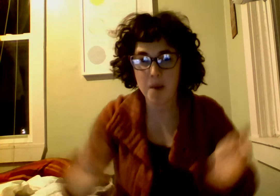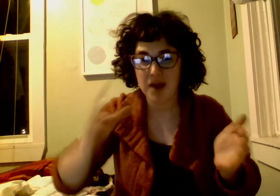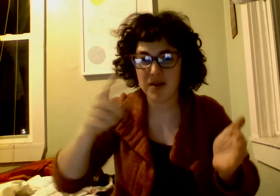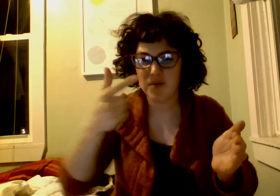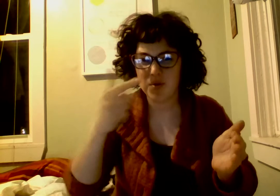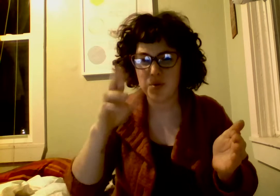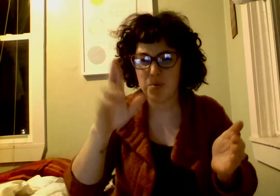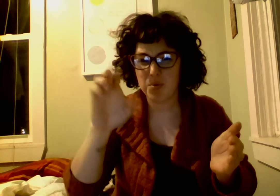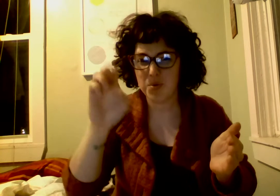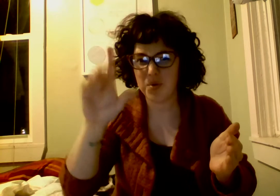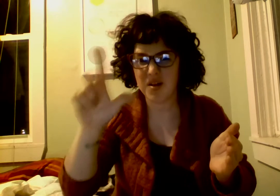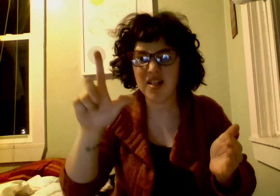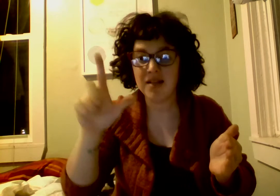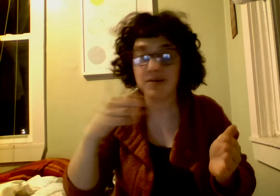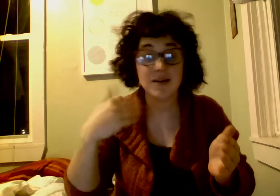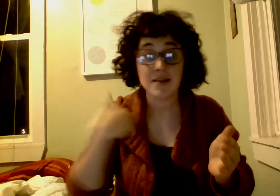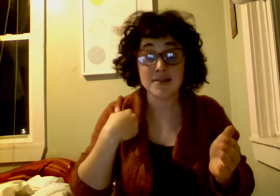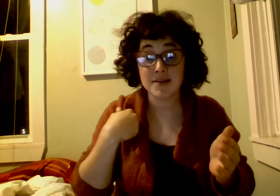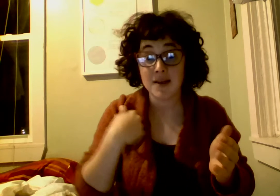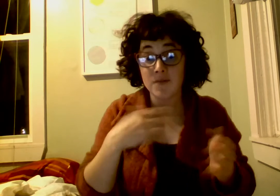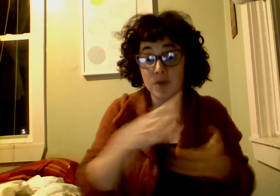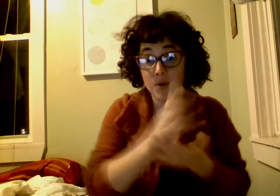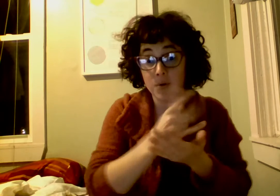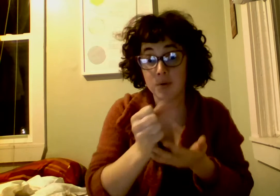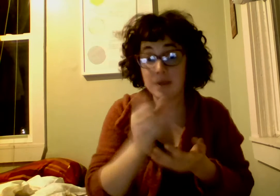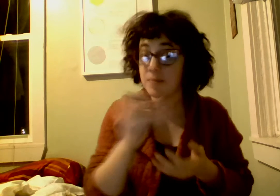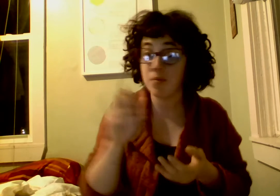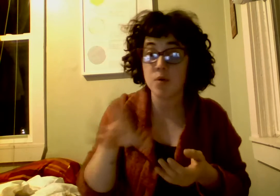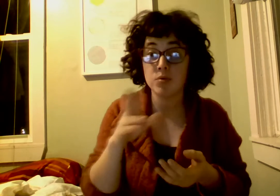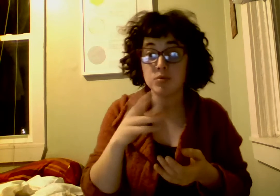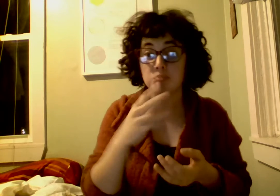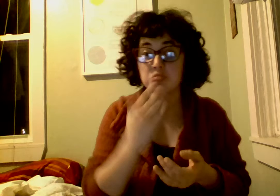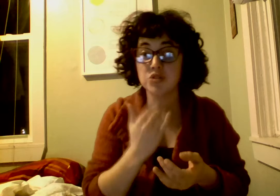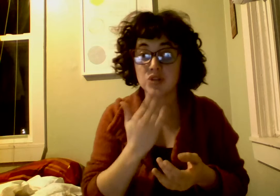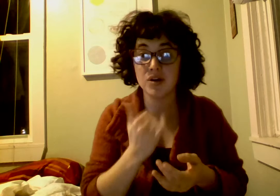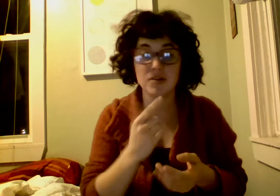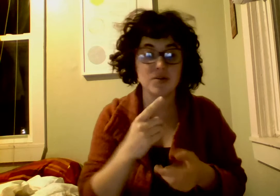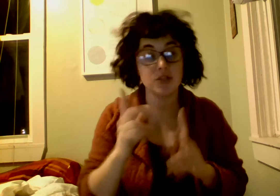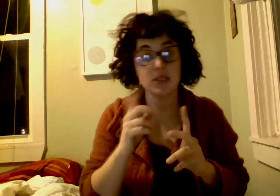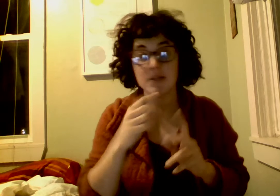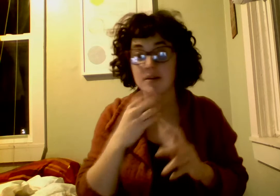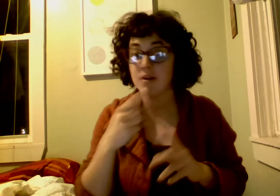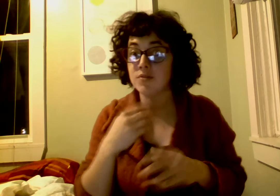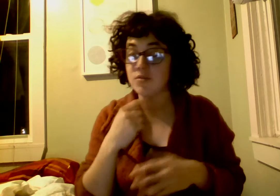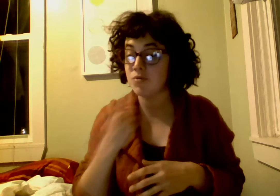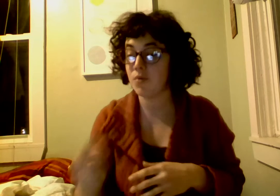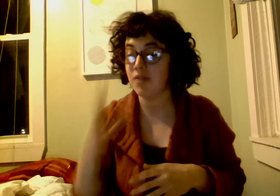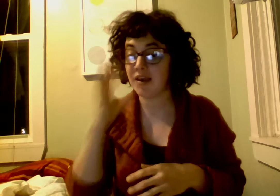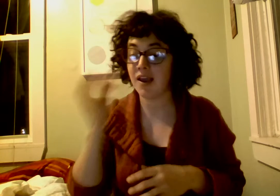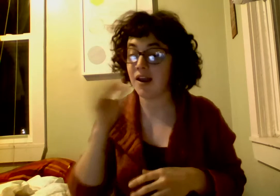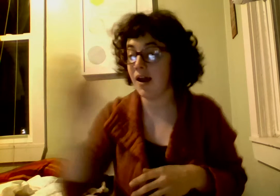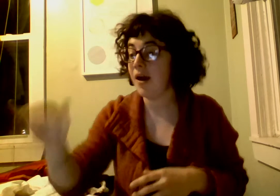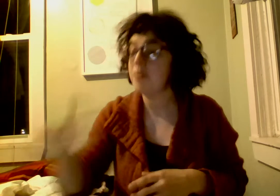It was going to taste terrible. So she said to her cat, I'm going to run over to the neighbors. I'm going to get cream or sugar. You stay here and don't get close to the